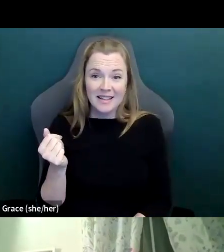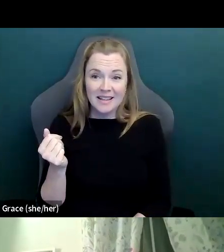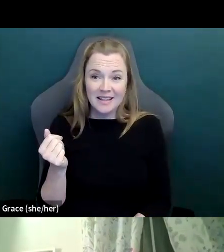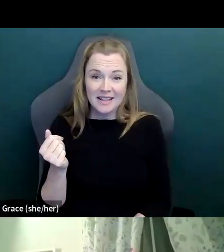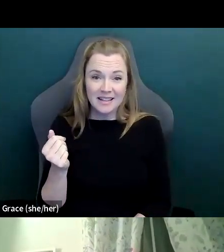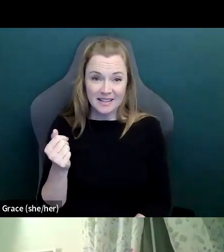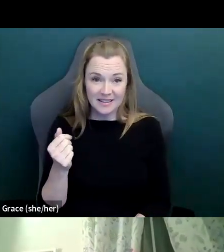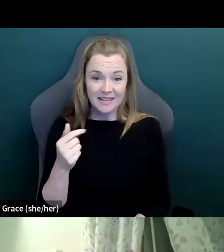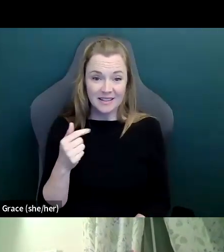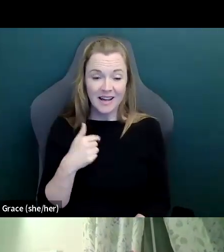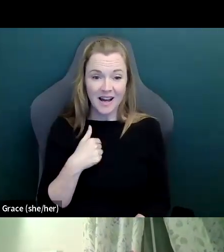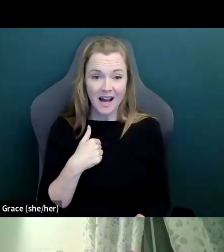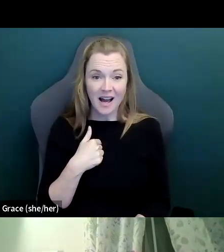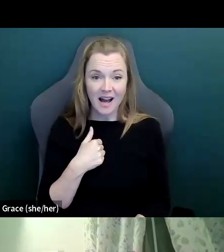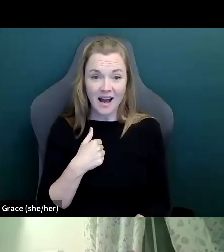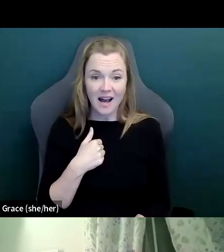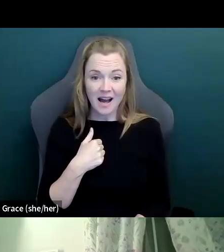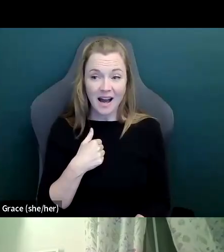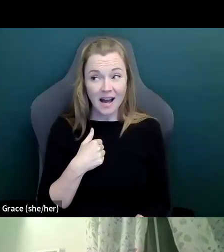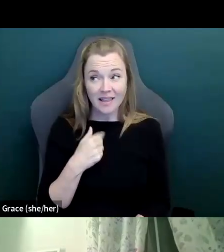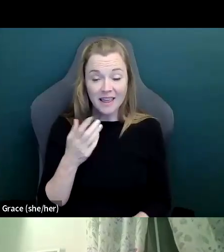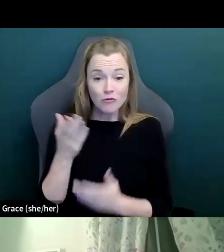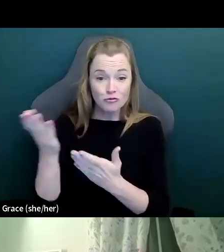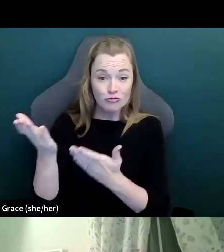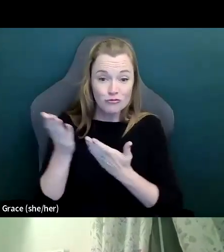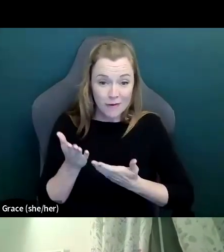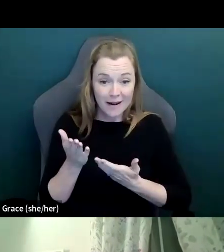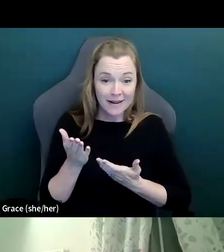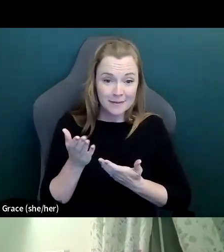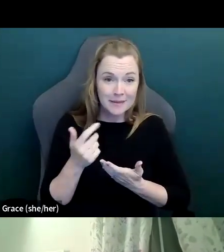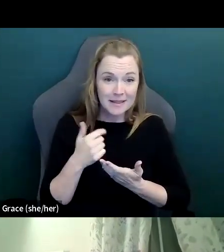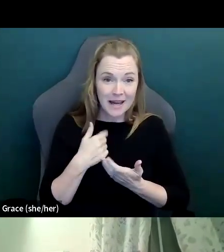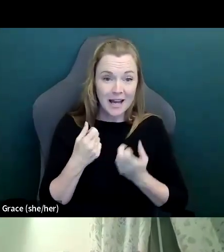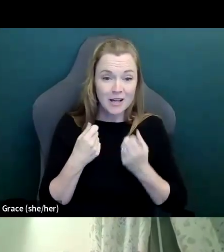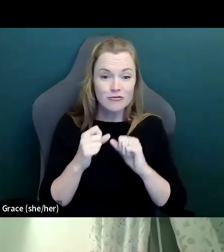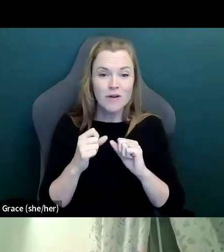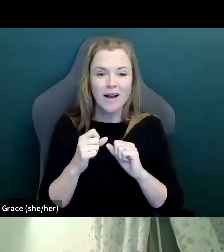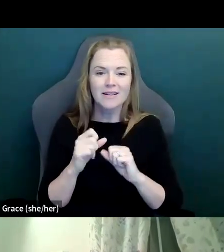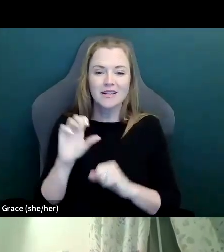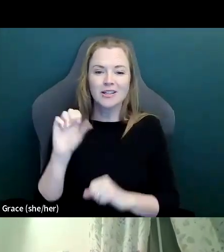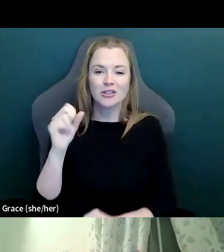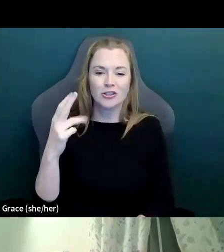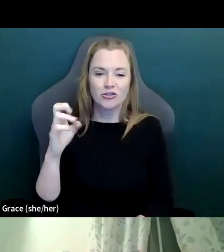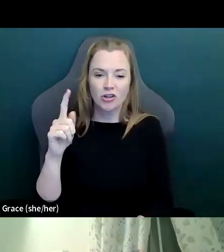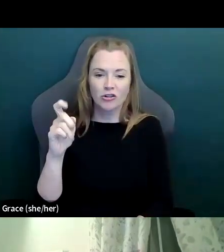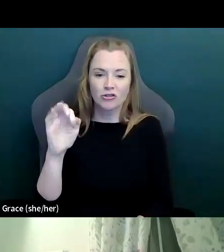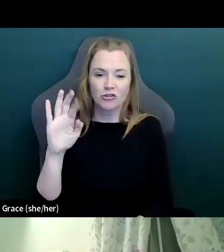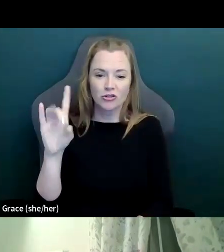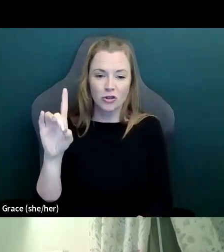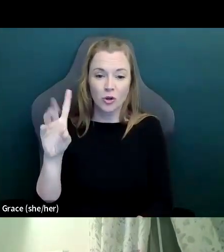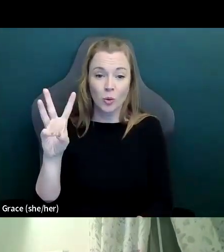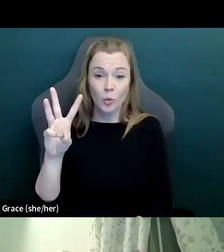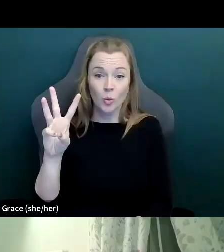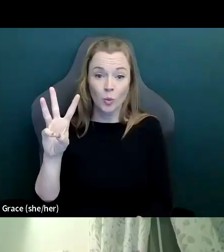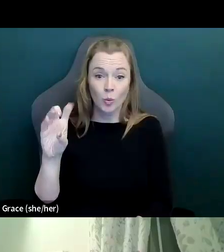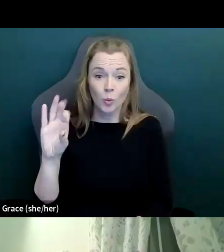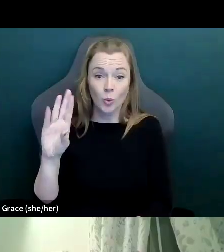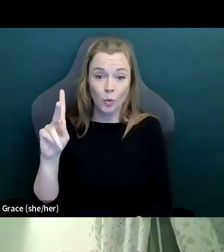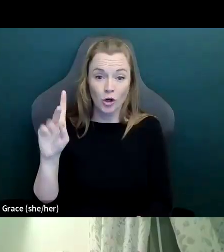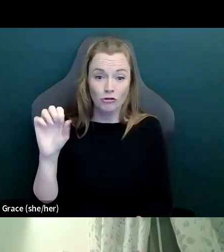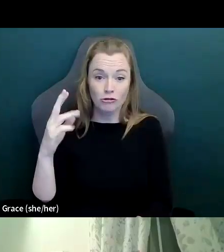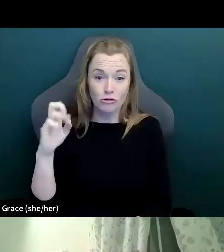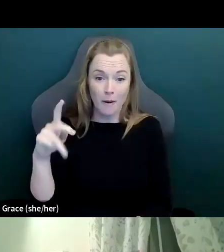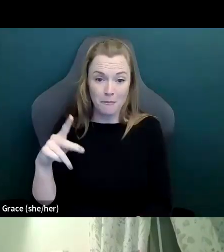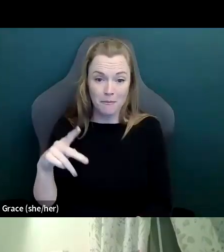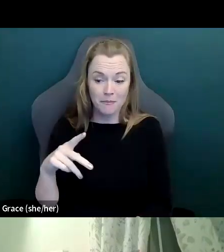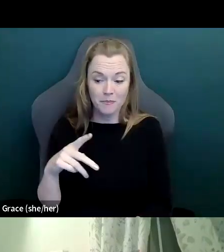I was recommended to try a sheltered workshop. But they were really, the reason that I